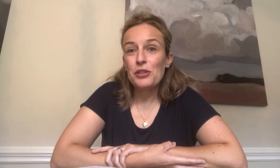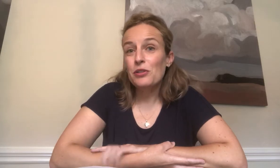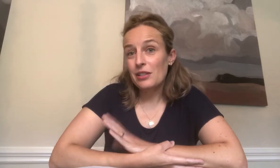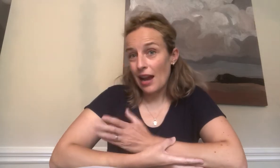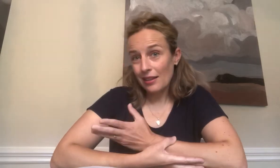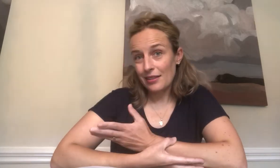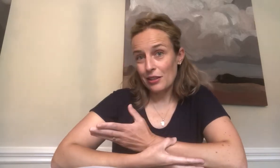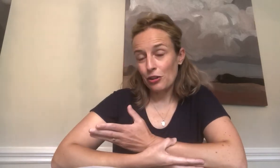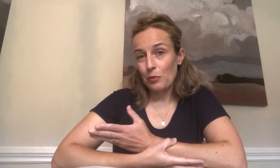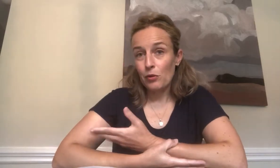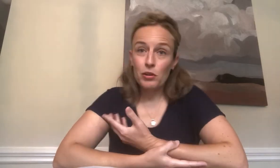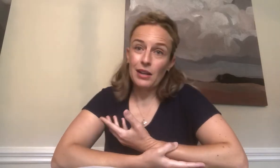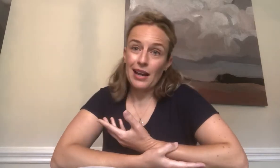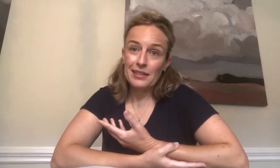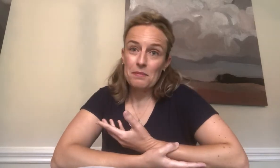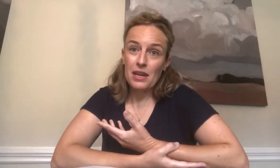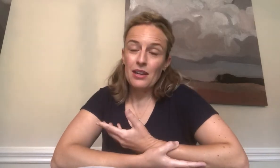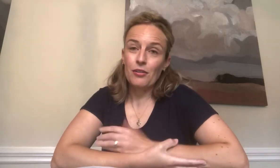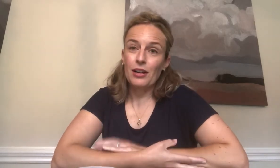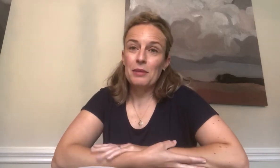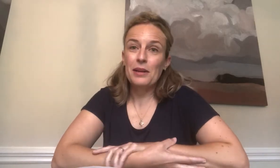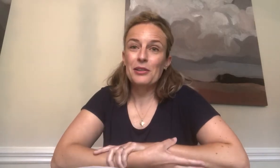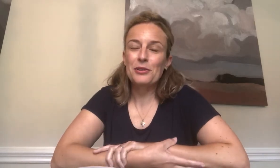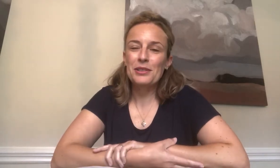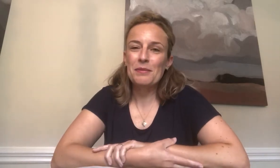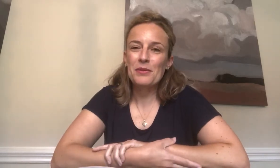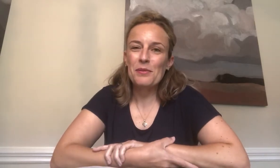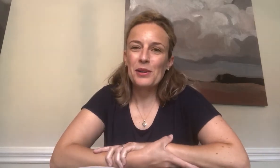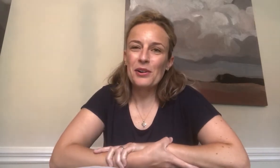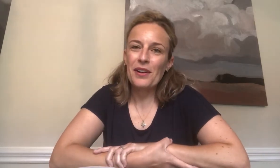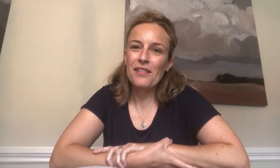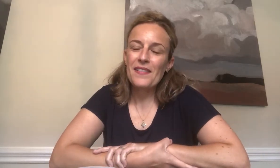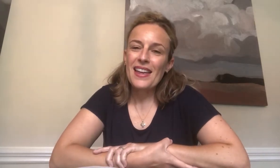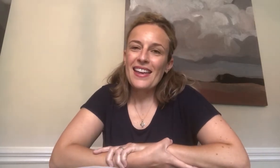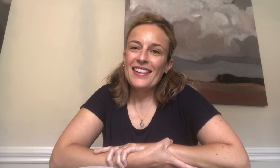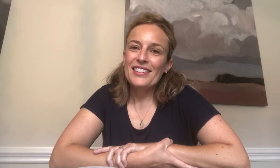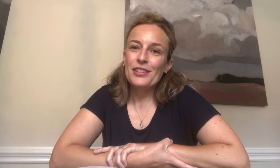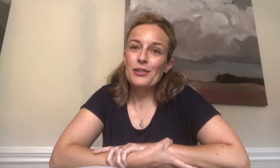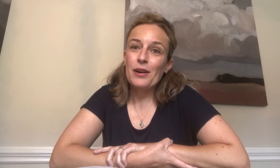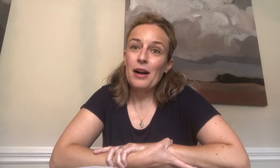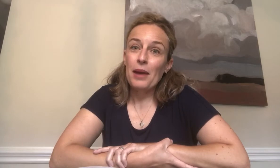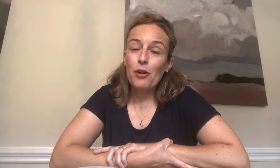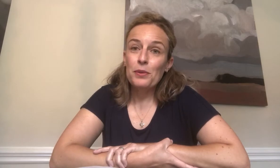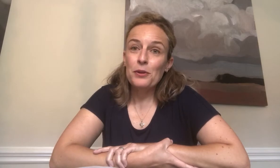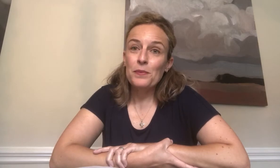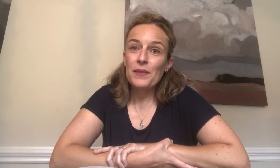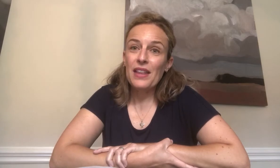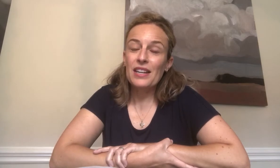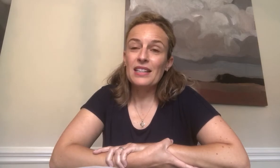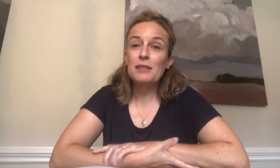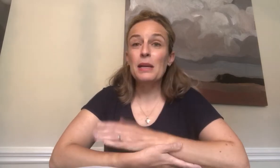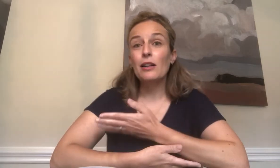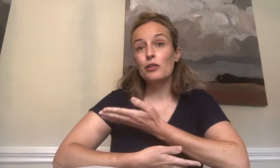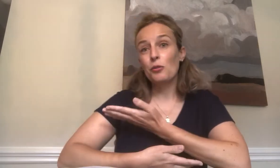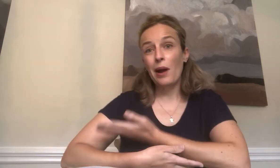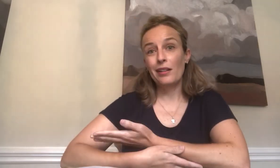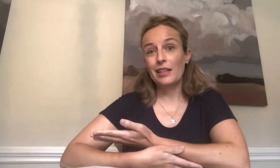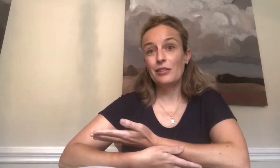just ask the interpreter, or you can ask me or anybody else who seems familiar enough to help you, and then speak directly to the